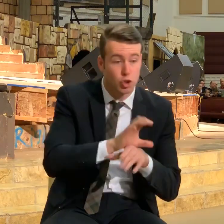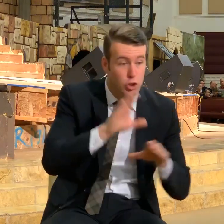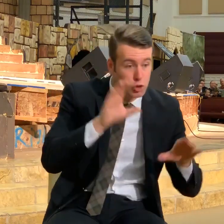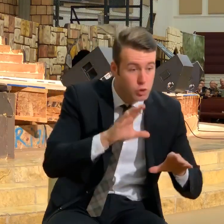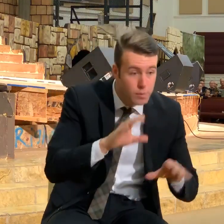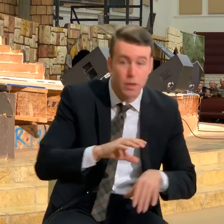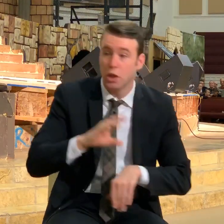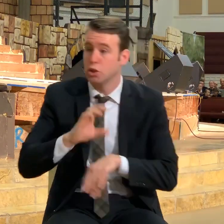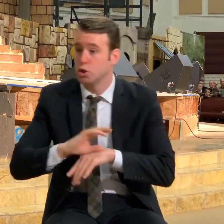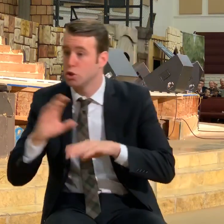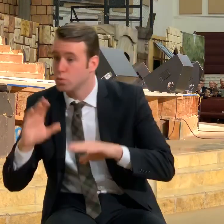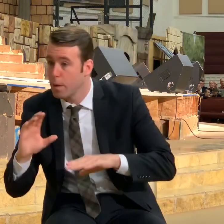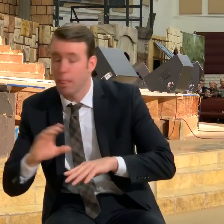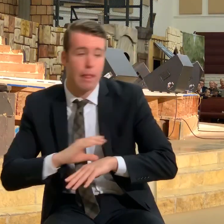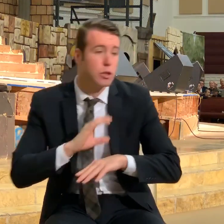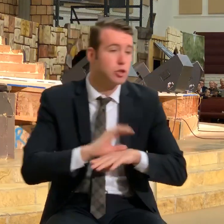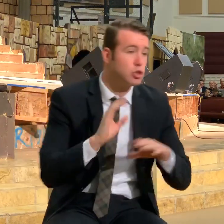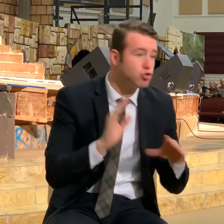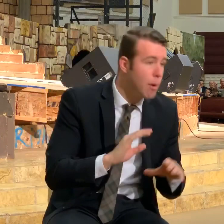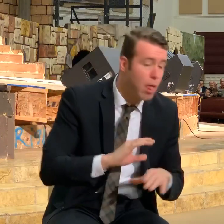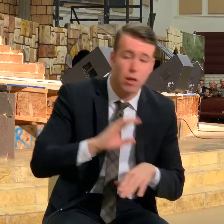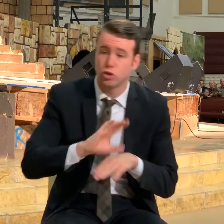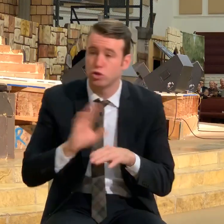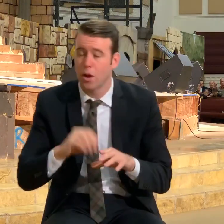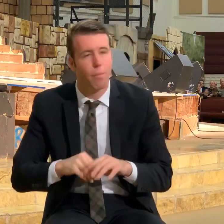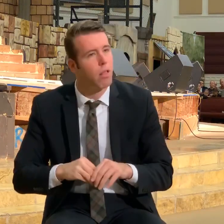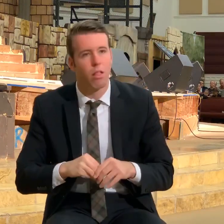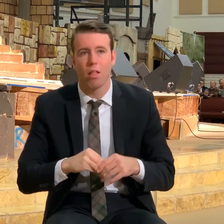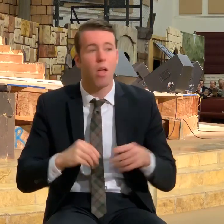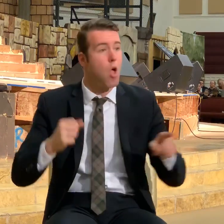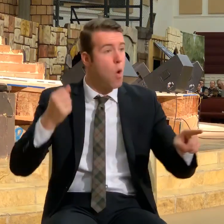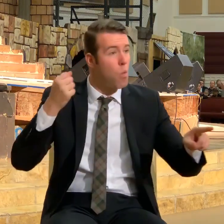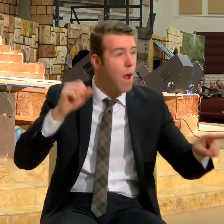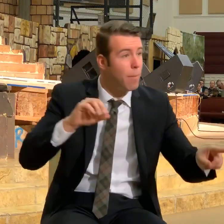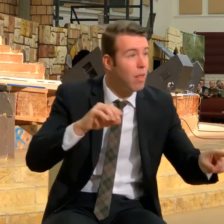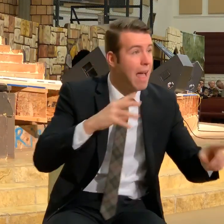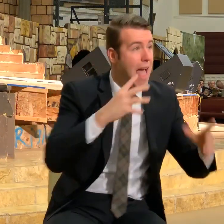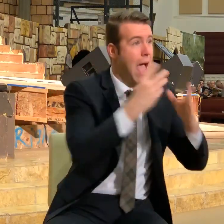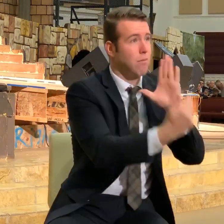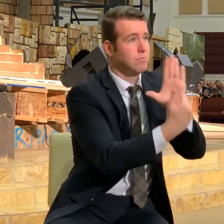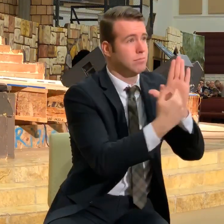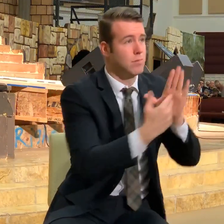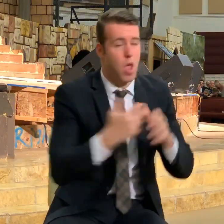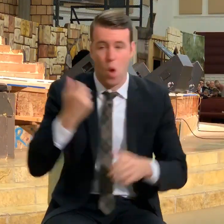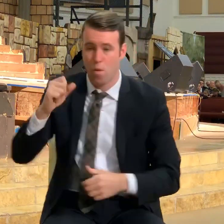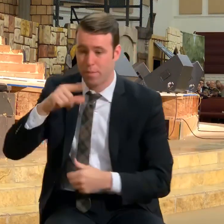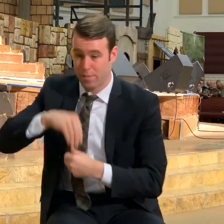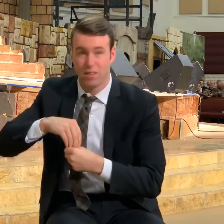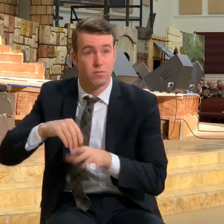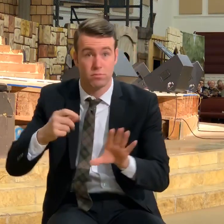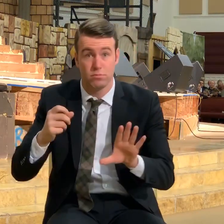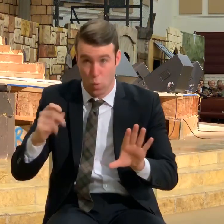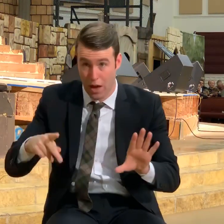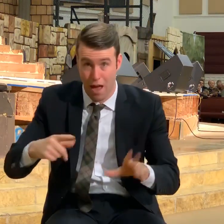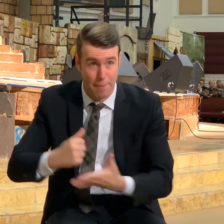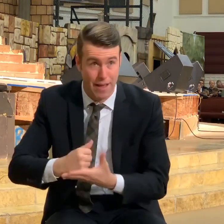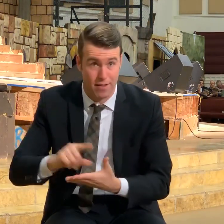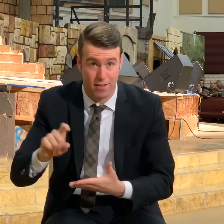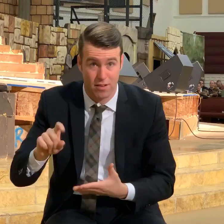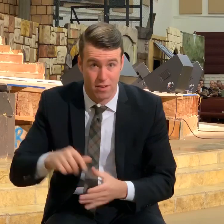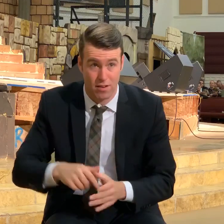on top of church trouble. I can tell you about rebels within and rebels without. Y'all okay? Say amen. Amen.